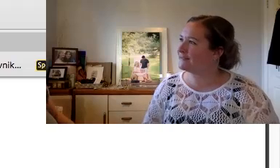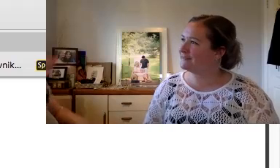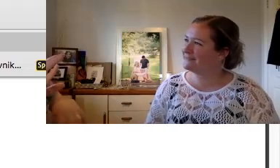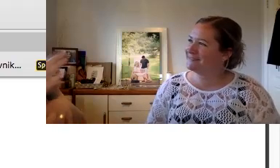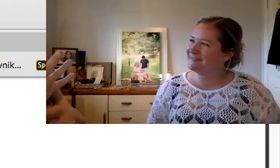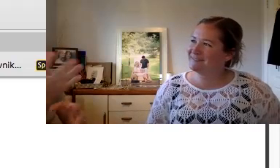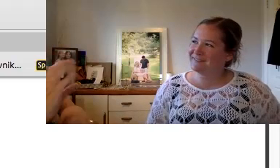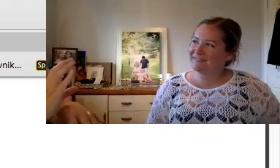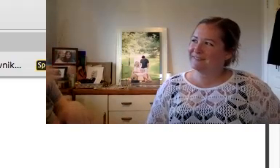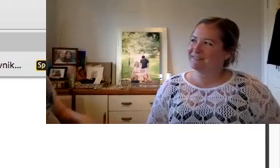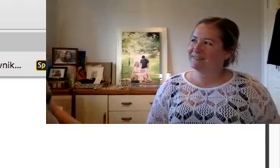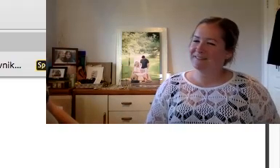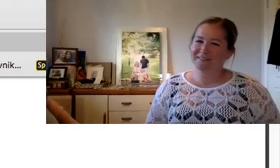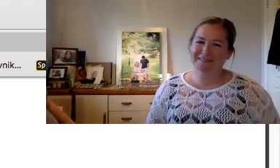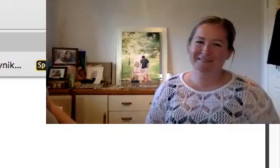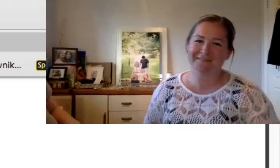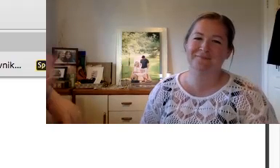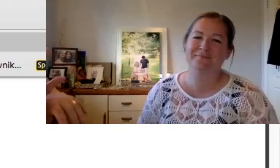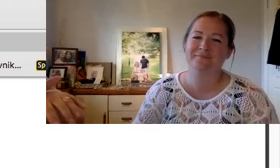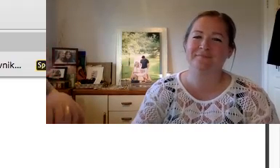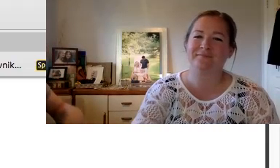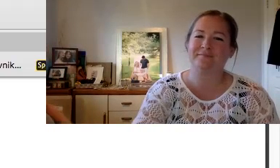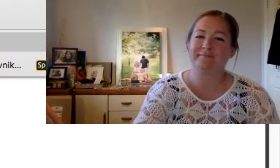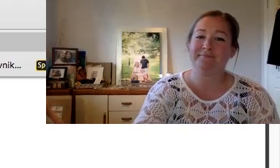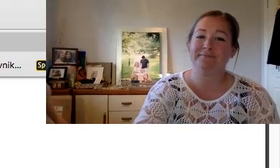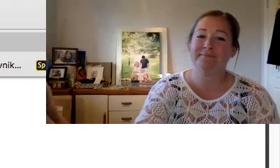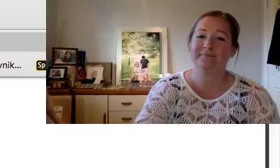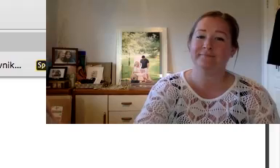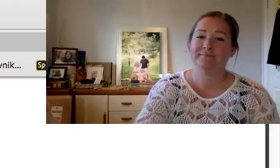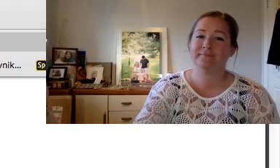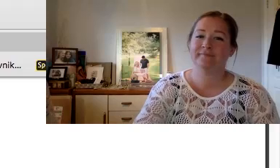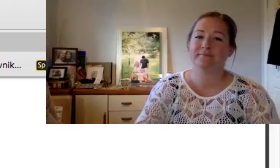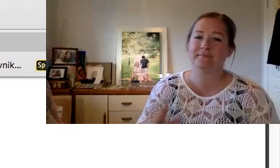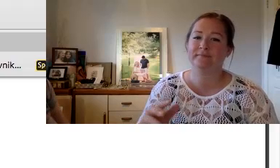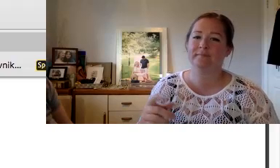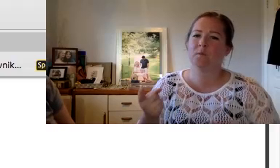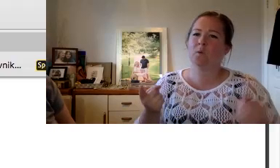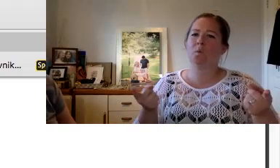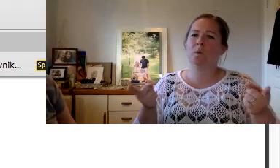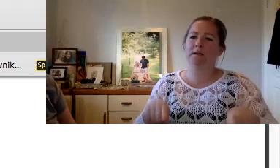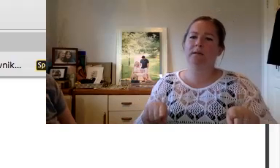Chocolate. Chocolate. Alex wants chocolate. Okay.